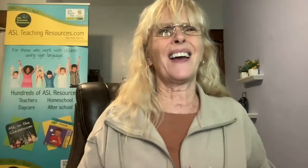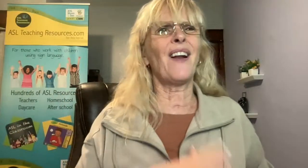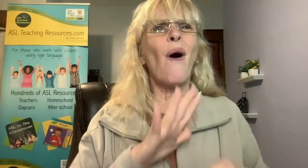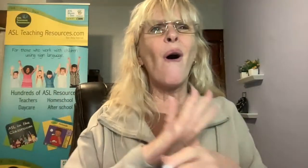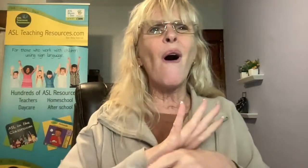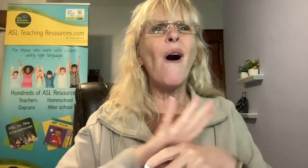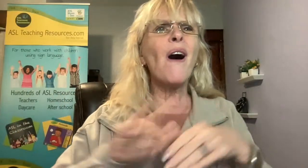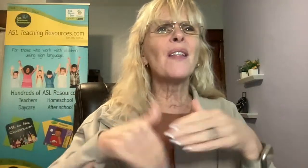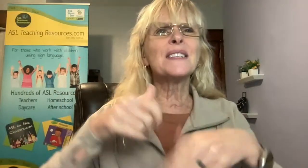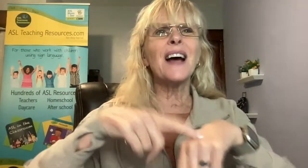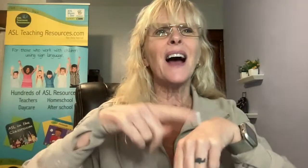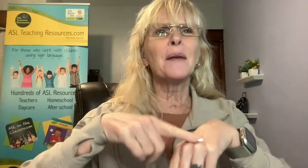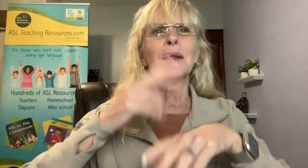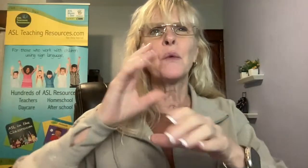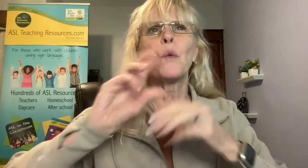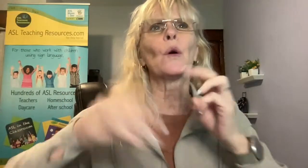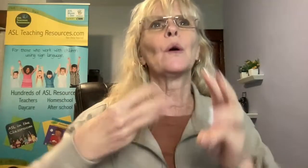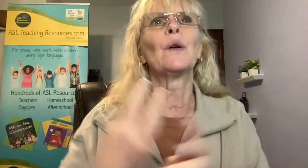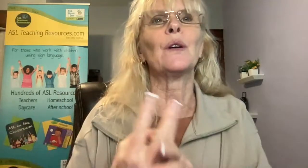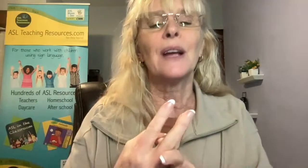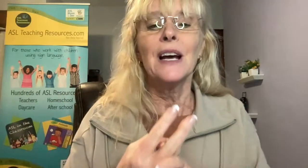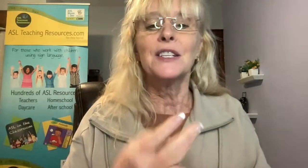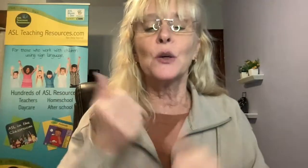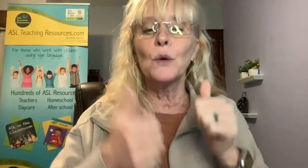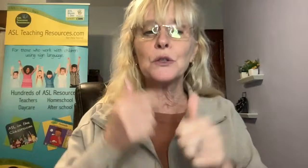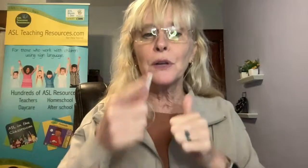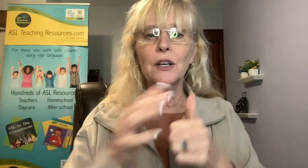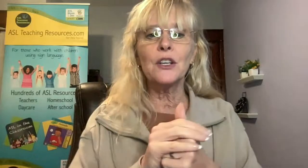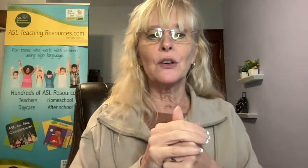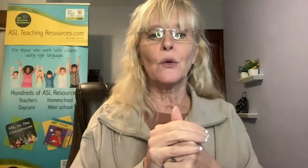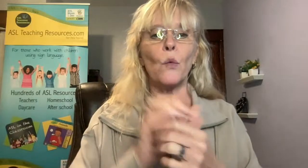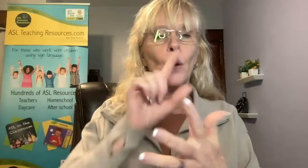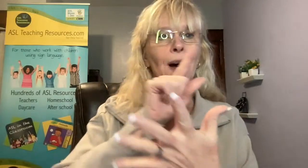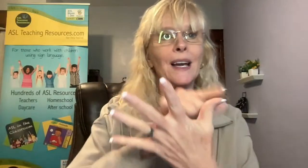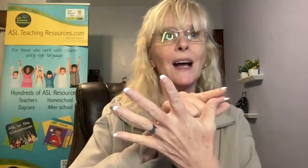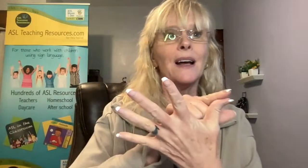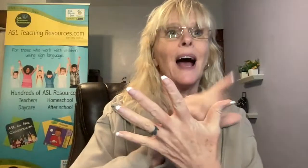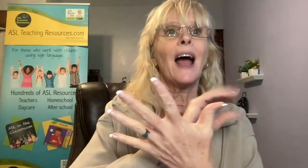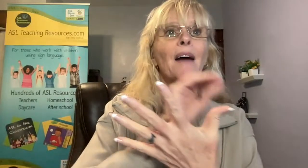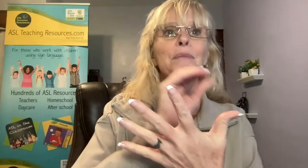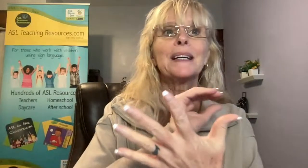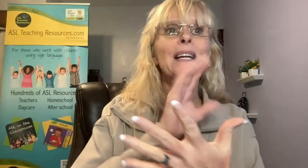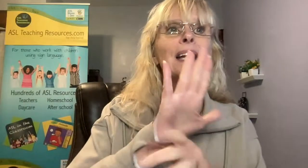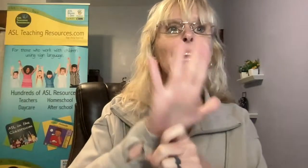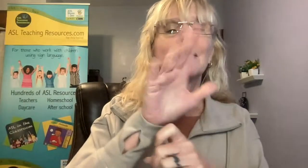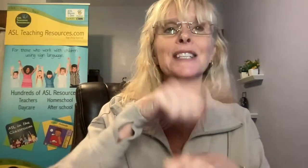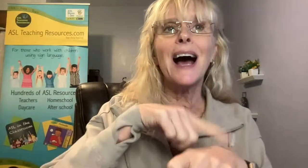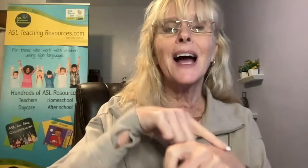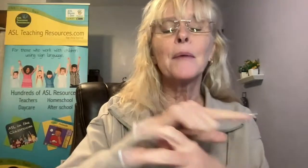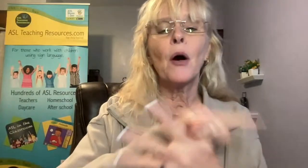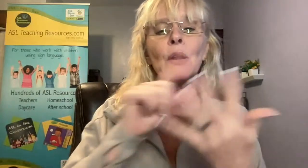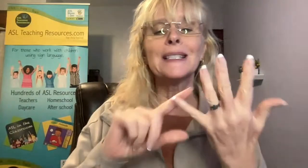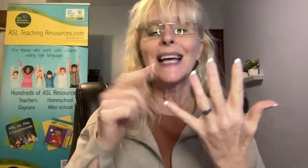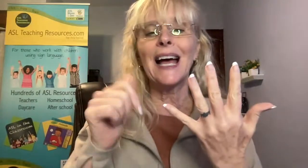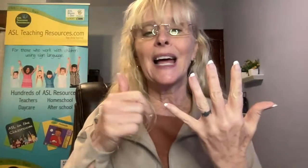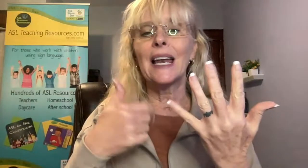got all the time in the world. So which one are you? 1, I have plenty of time, or 10,